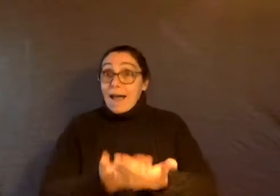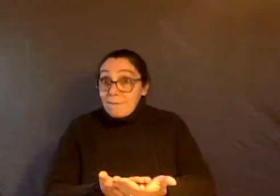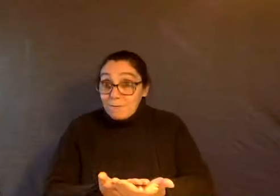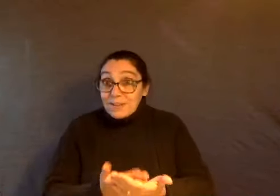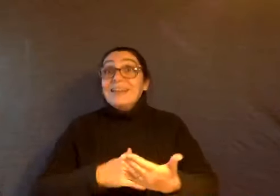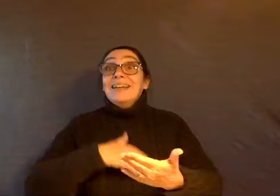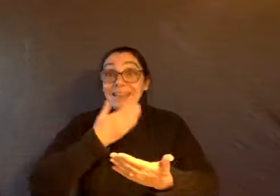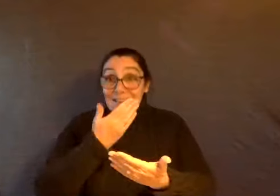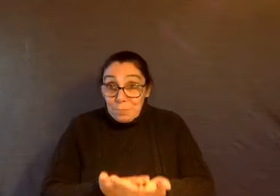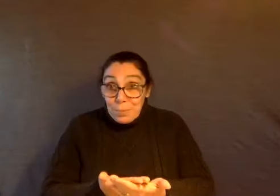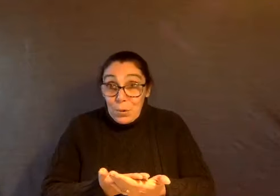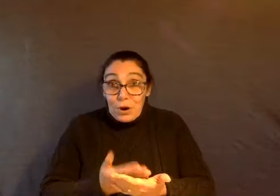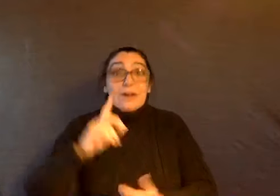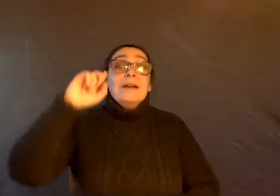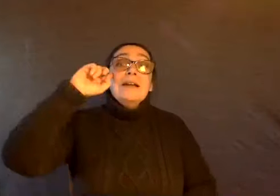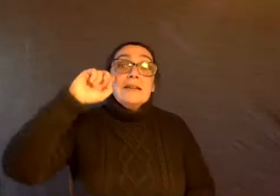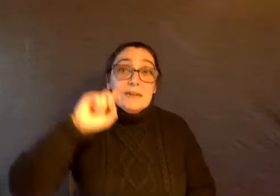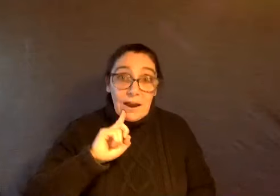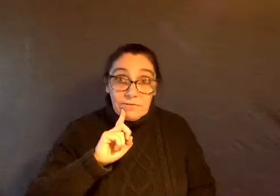arrive, born, deaf.